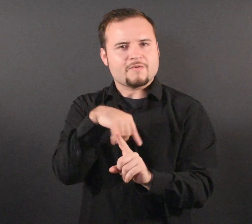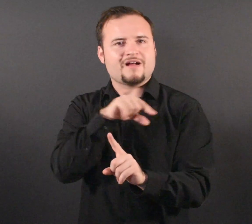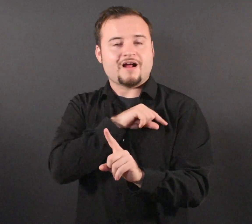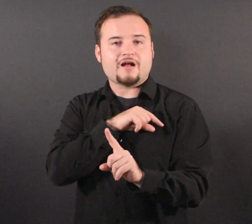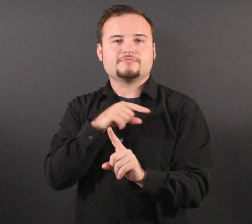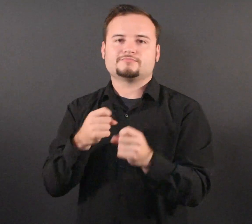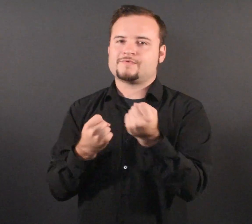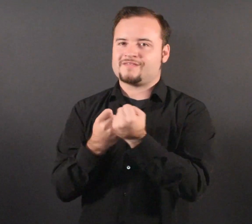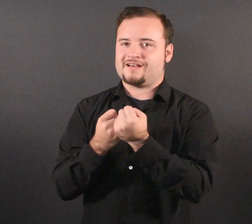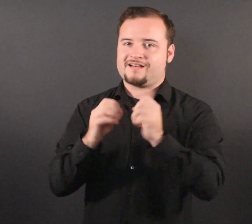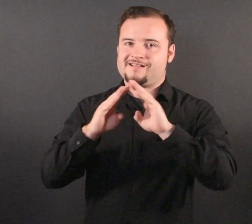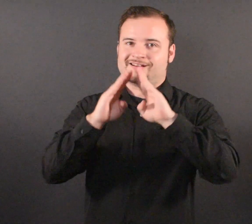Minnesota.